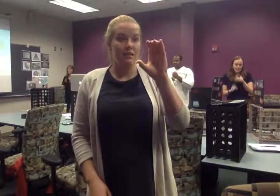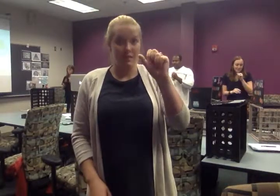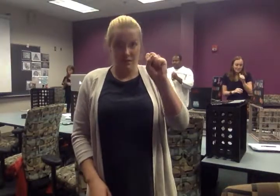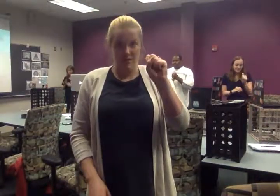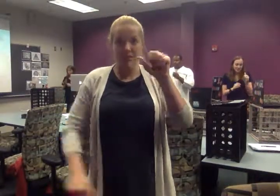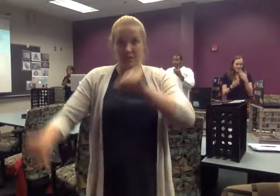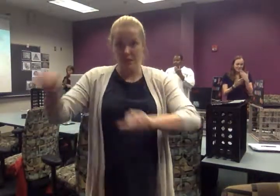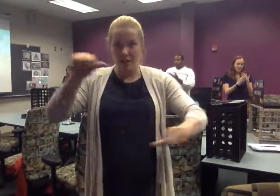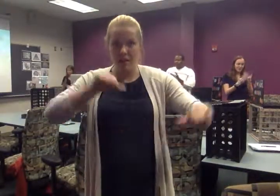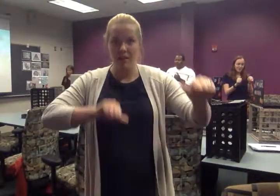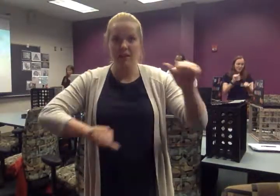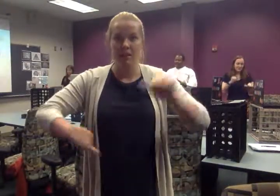science.